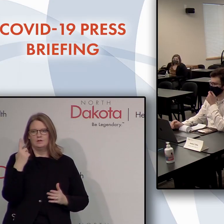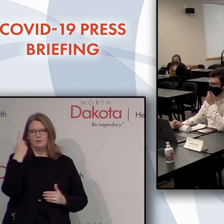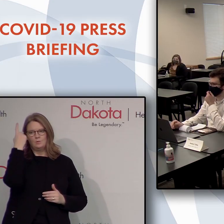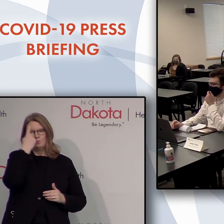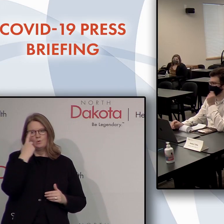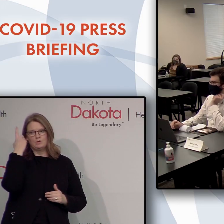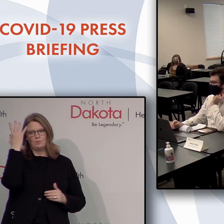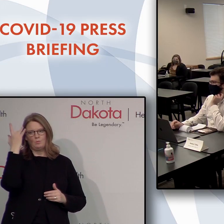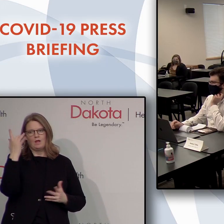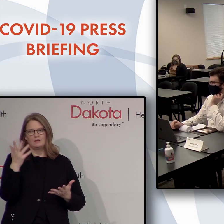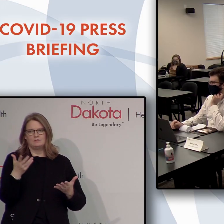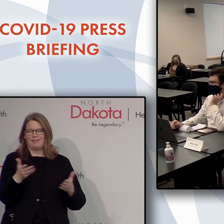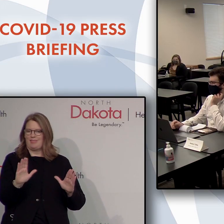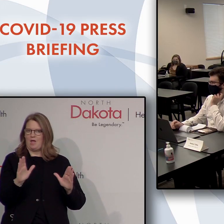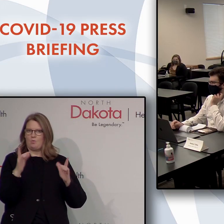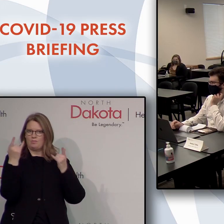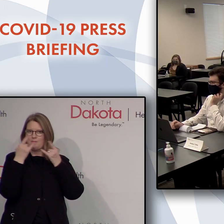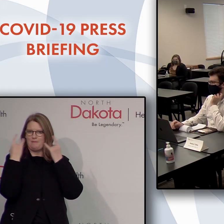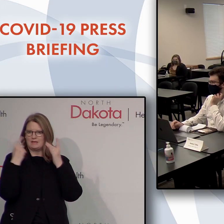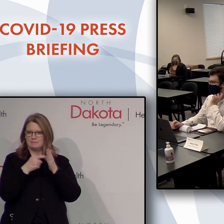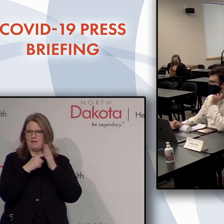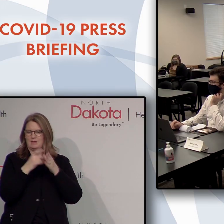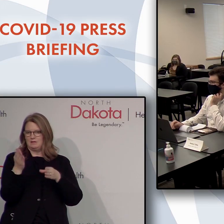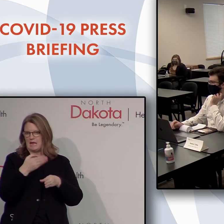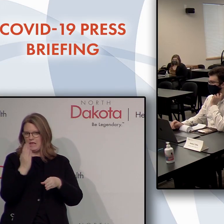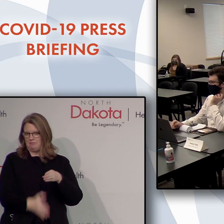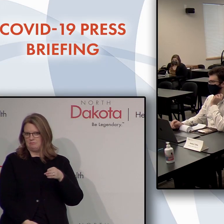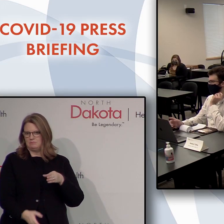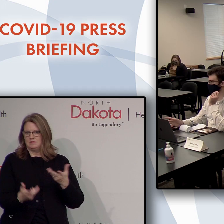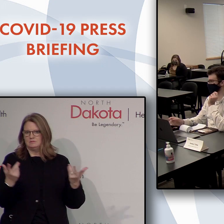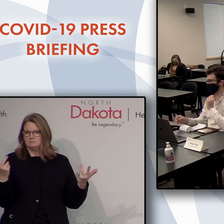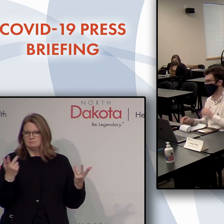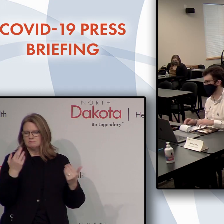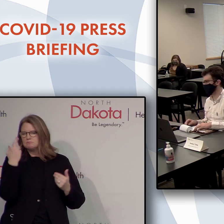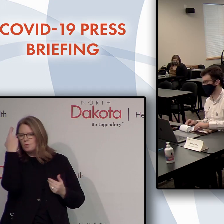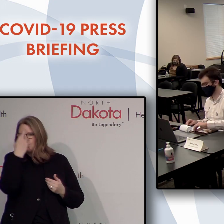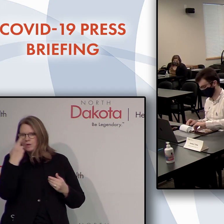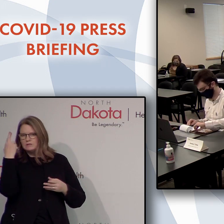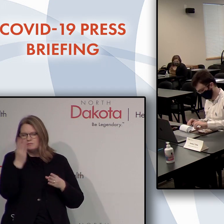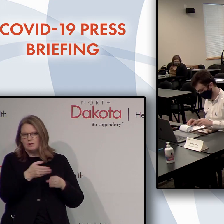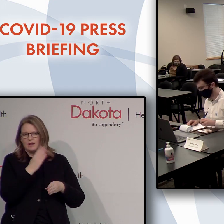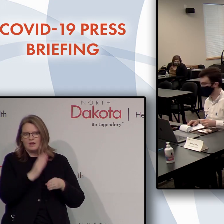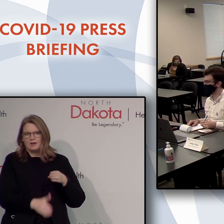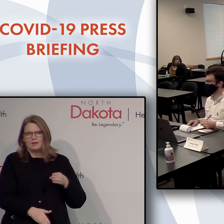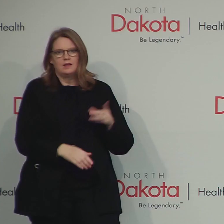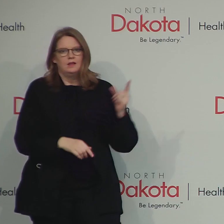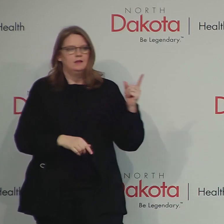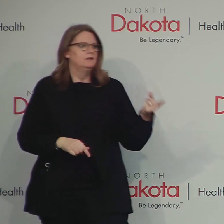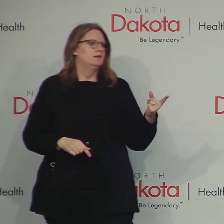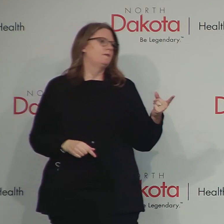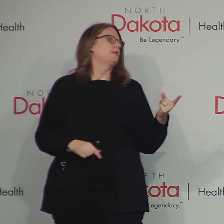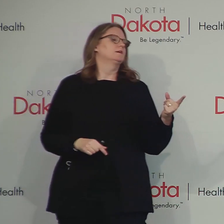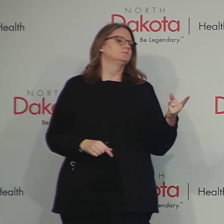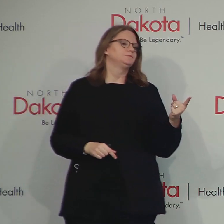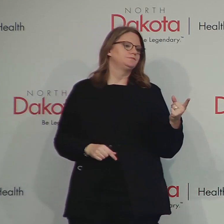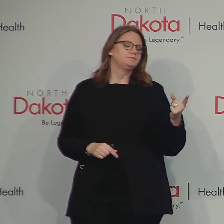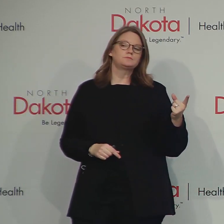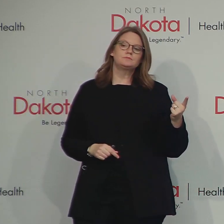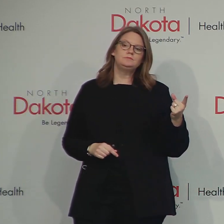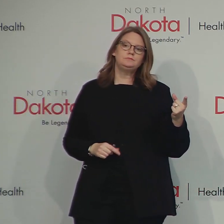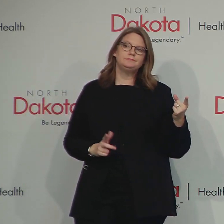decided to allow the mask mandate to expire. What's the rationale behind that decision? Well, I think